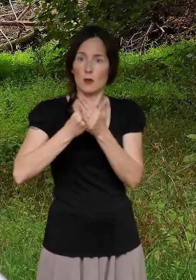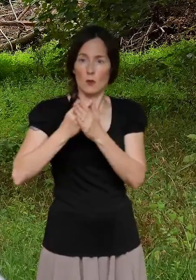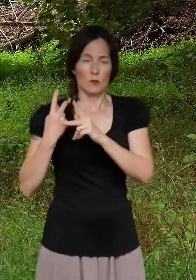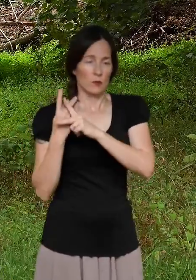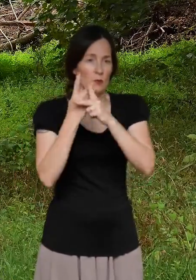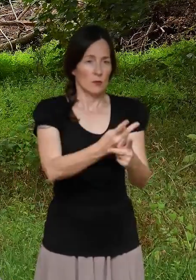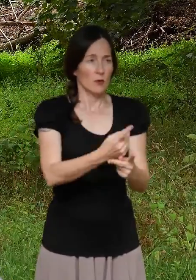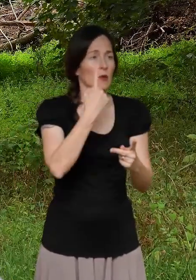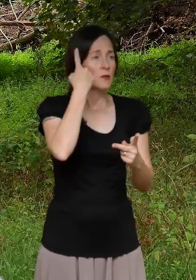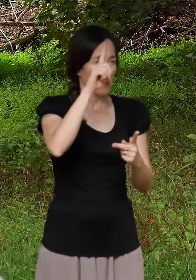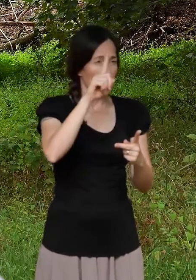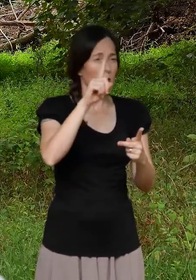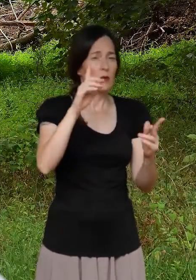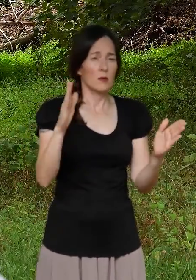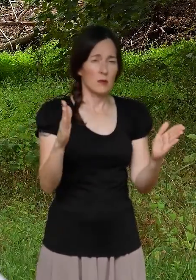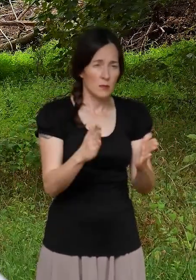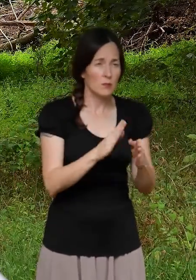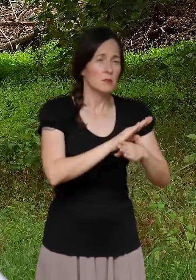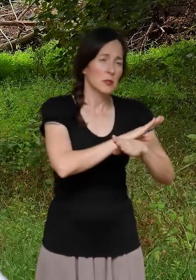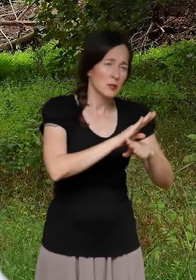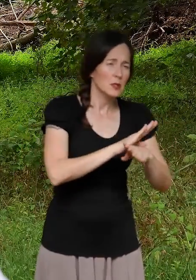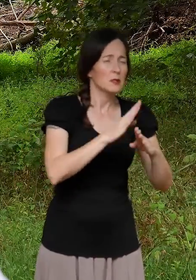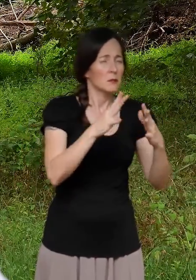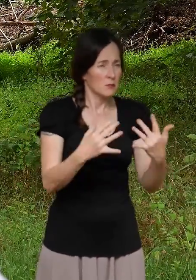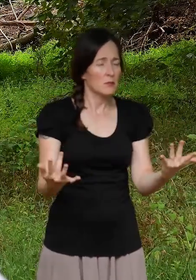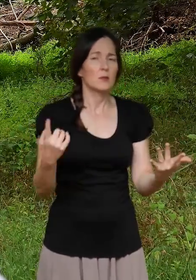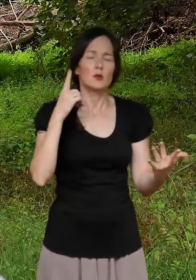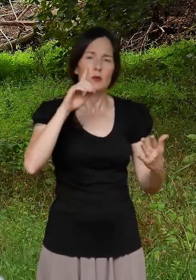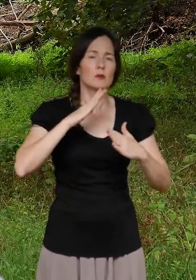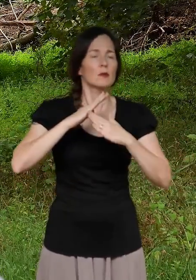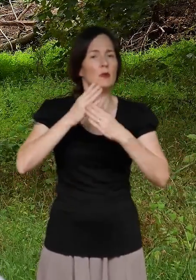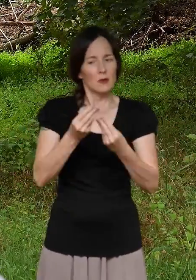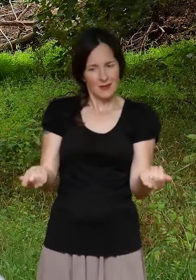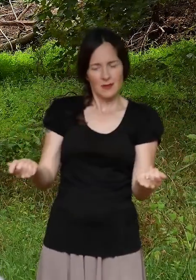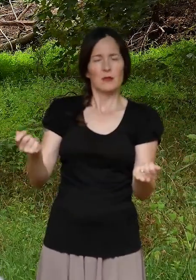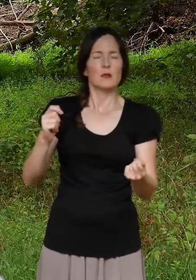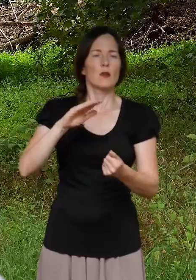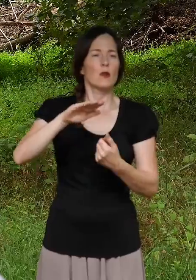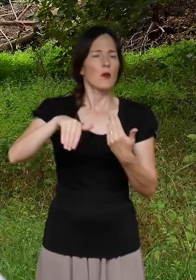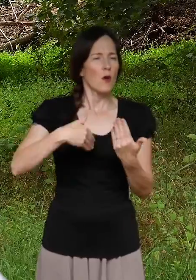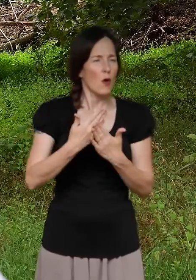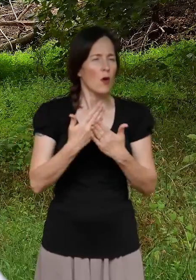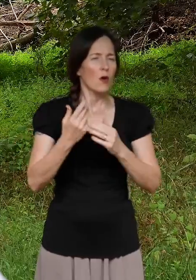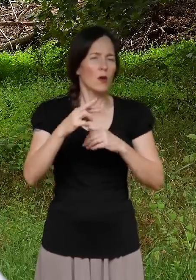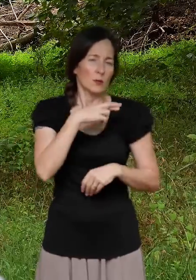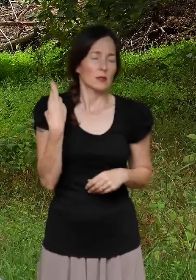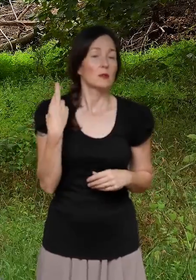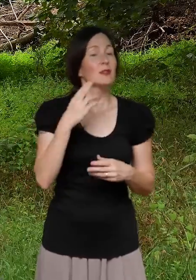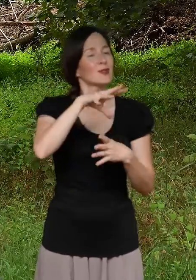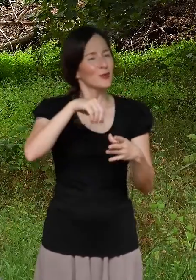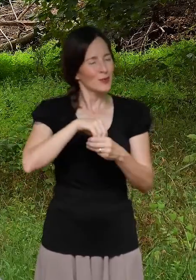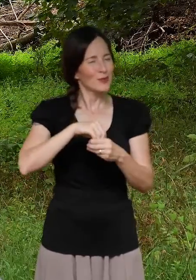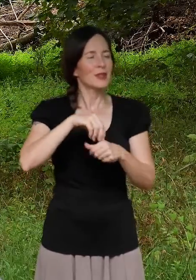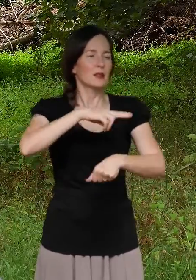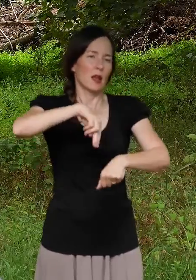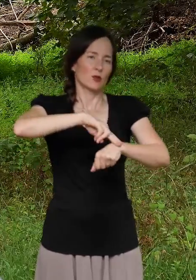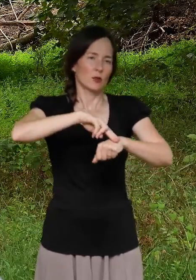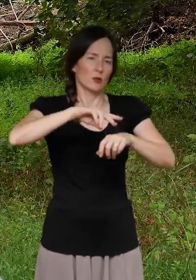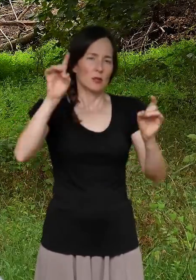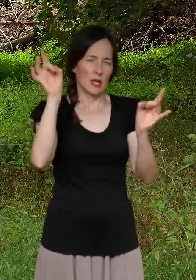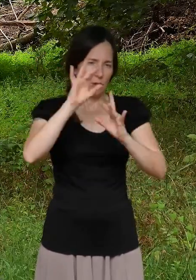sources of funding. I wanted to talk briefly about Senate Bill 901, the Resilient Maryland Revolving Loan Fund, in the